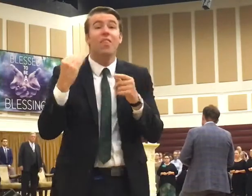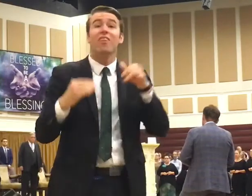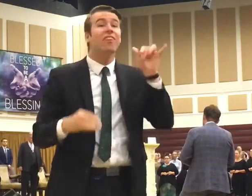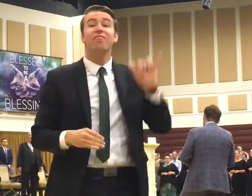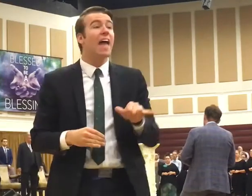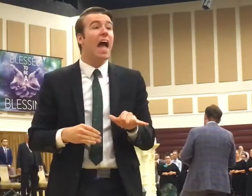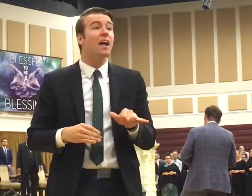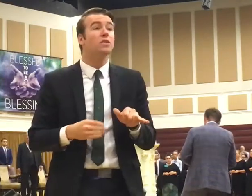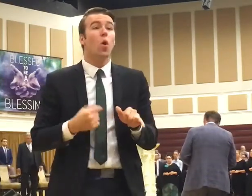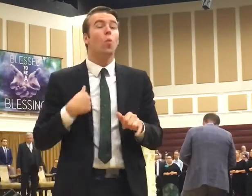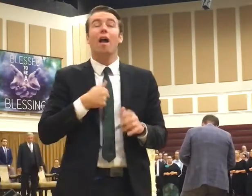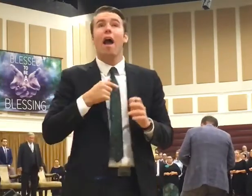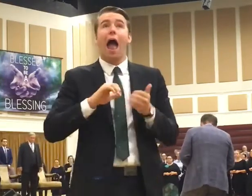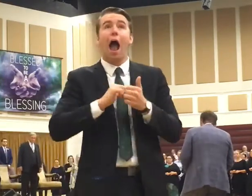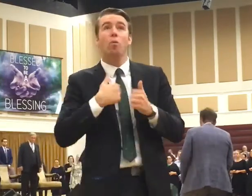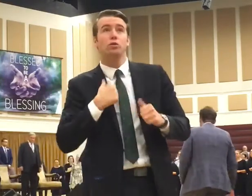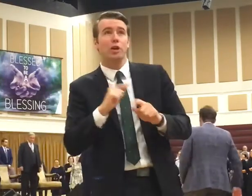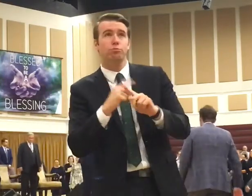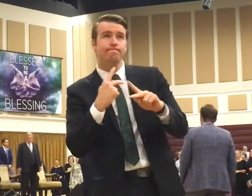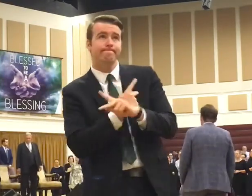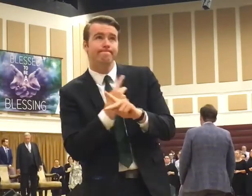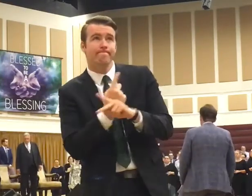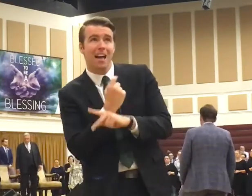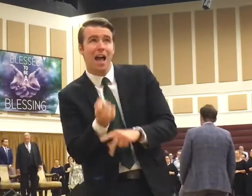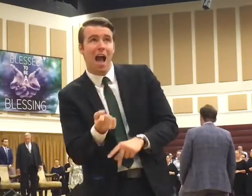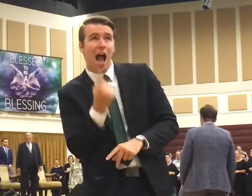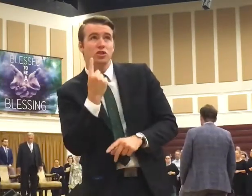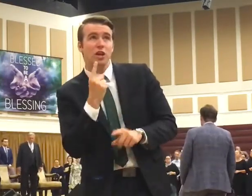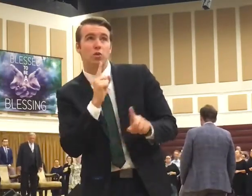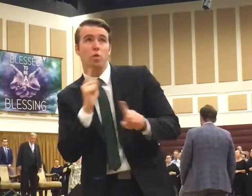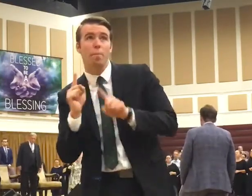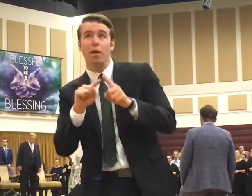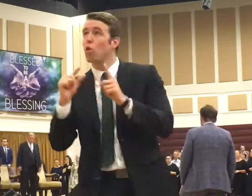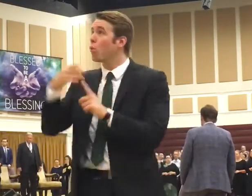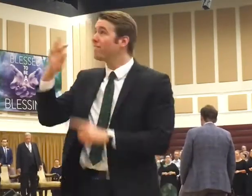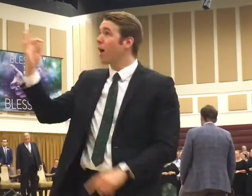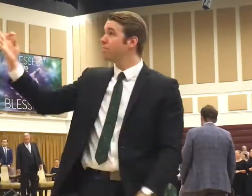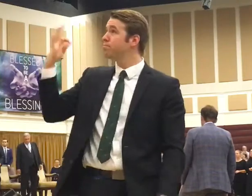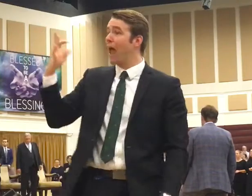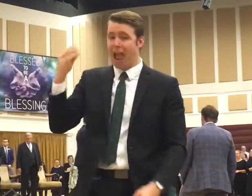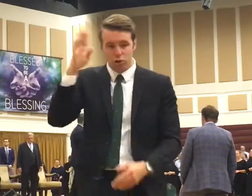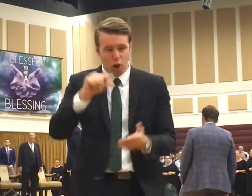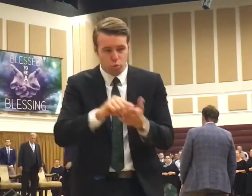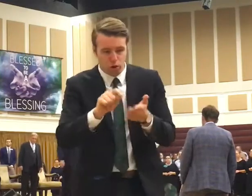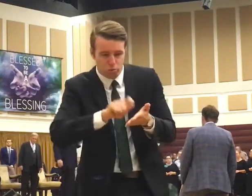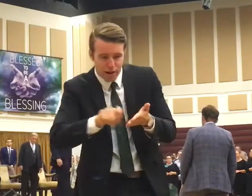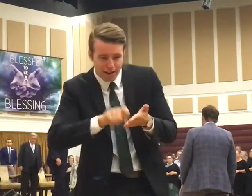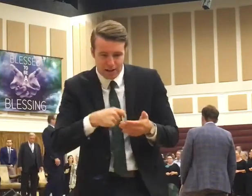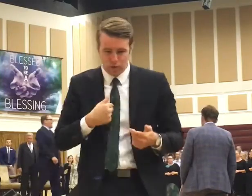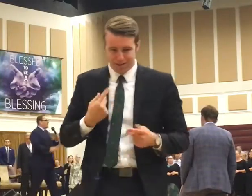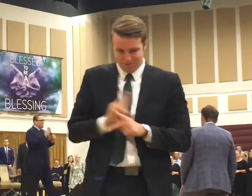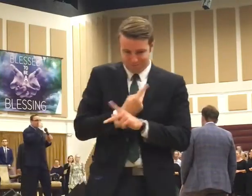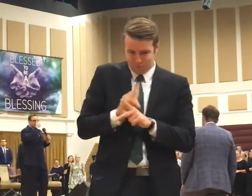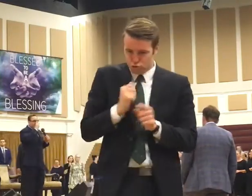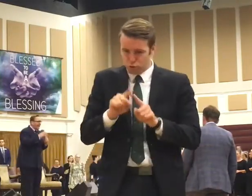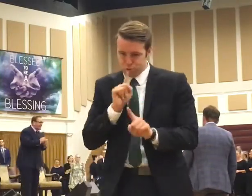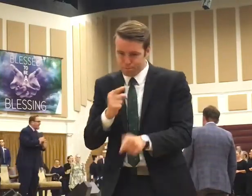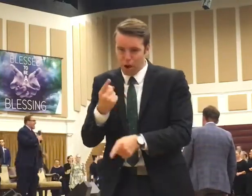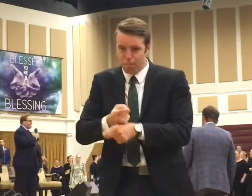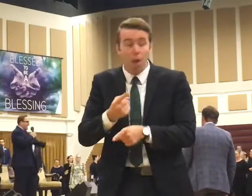to understand and respond to the Rhema and the Logos. What I'm